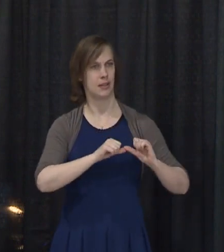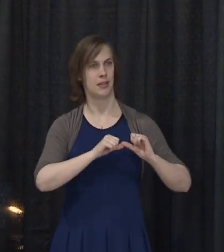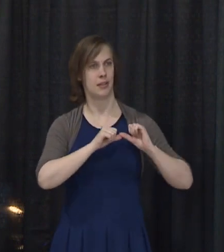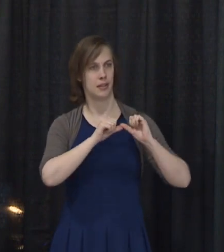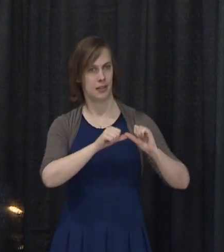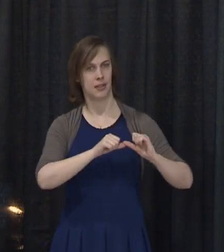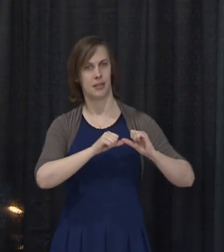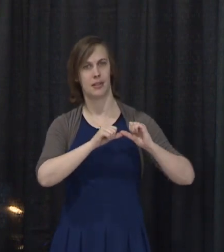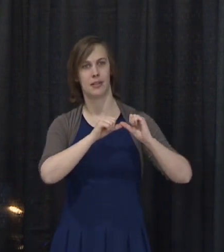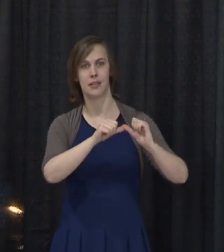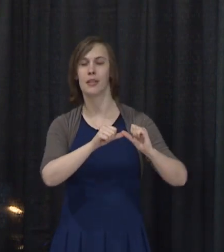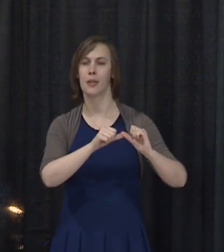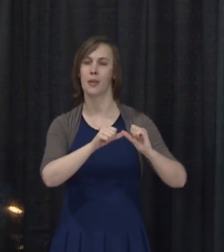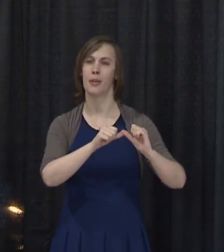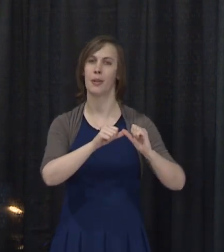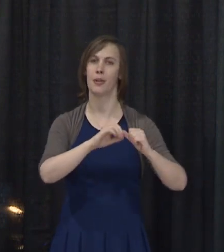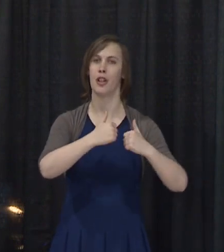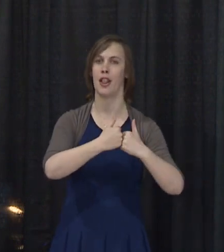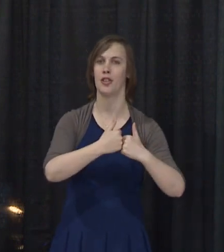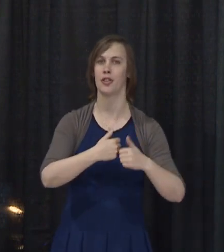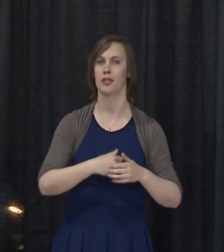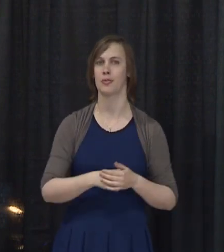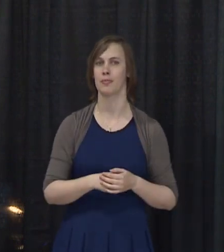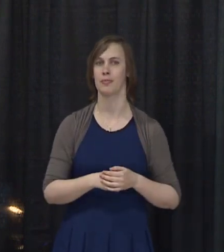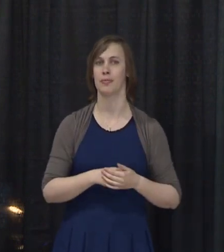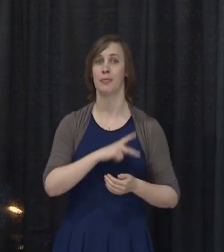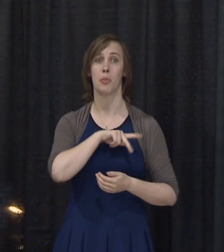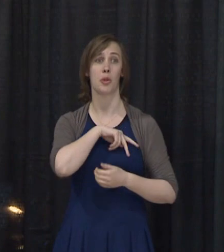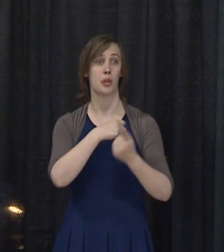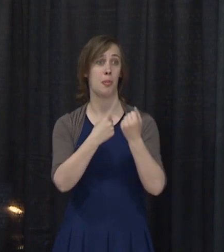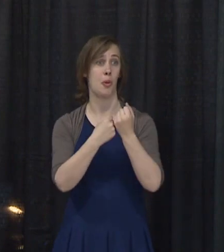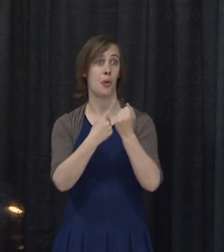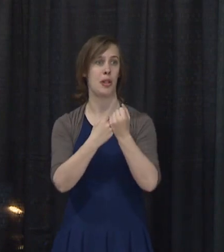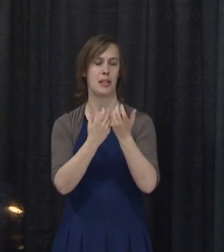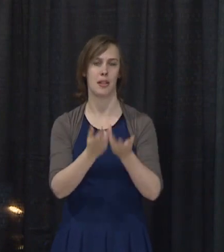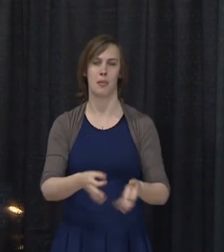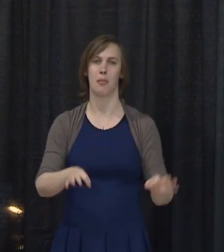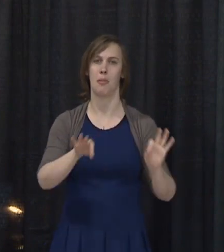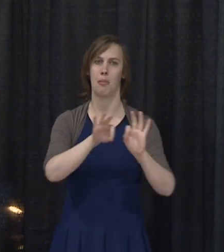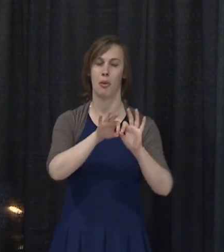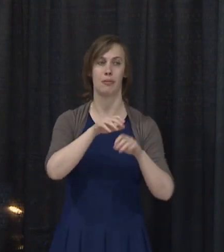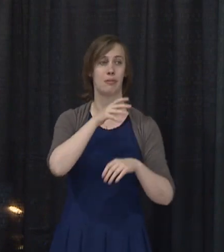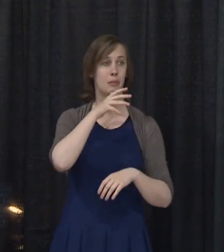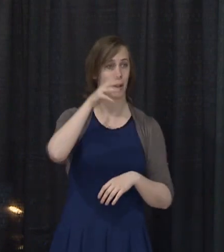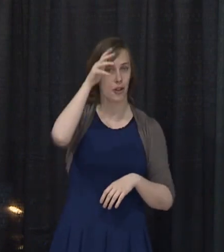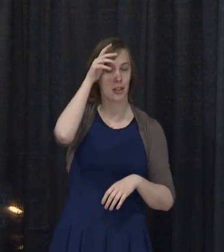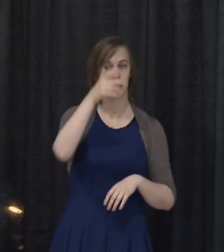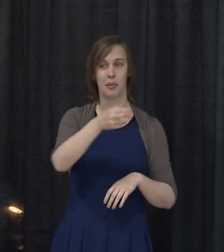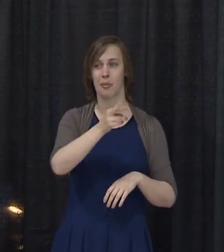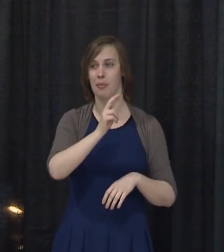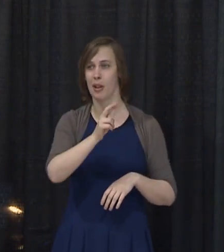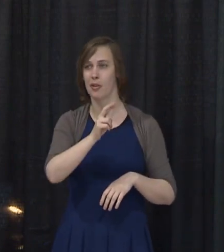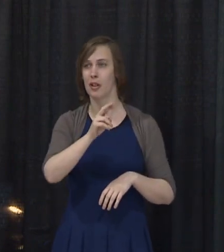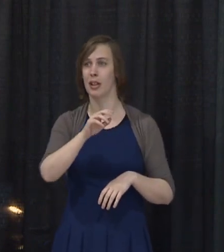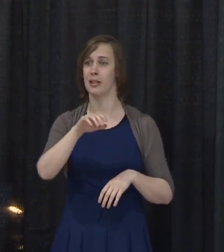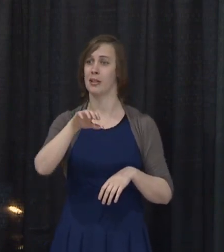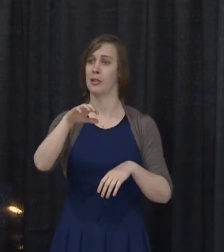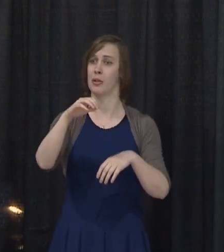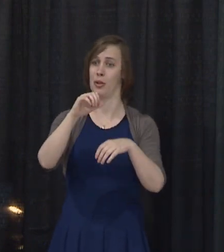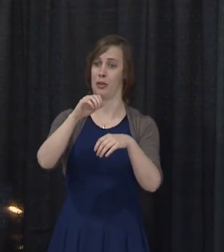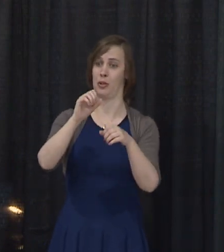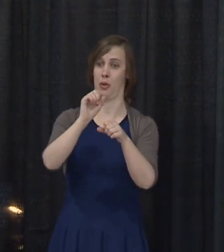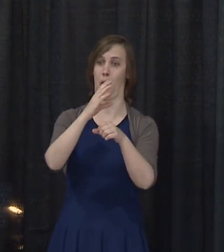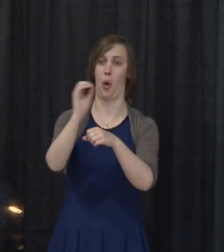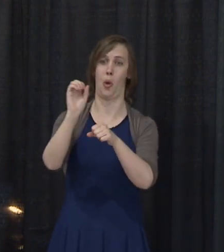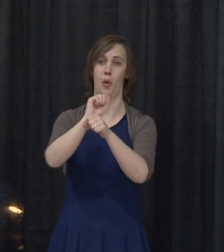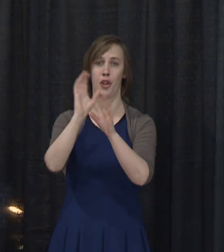is huge. Parents, best friends, coworkers, peers. But you did this. You tread water